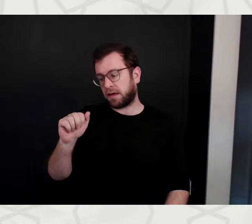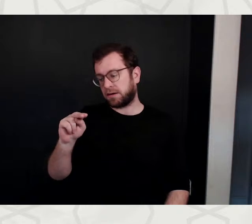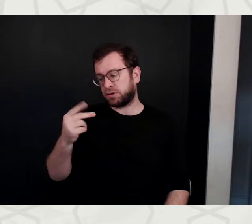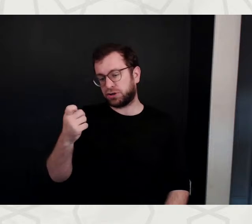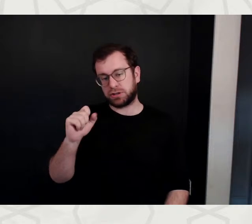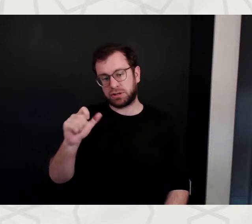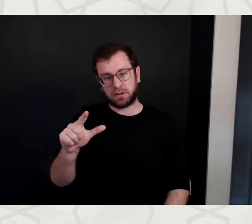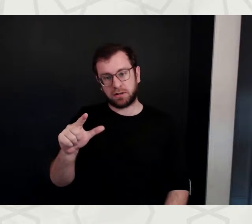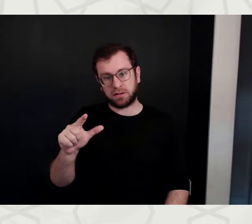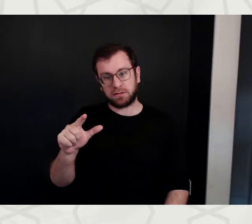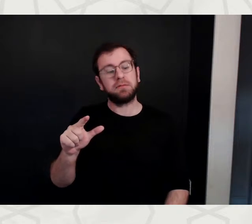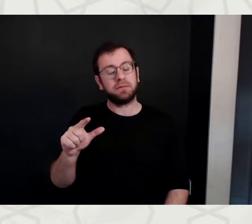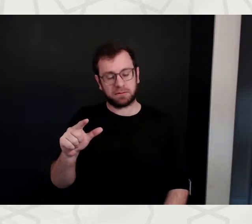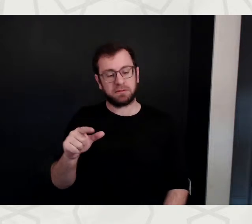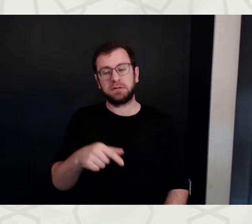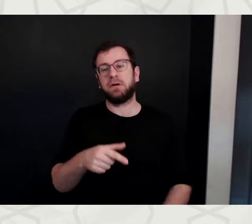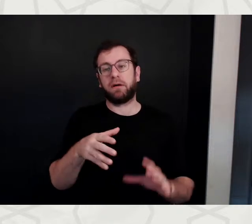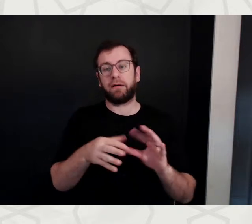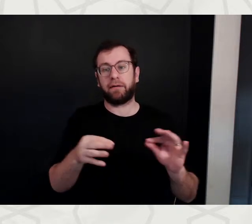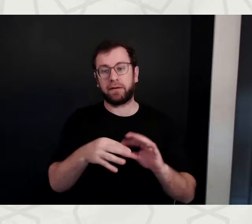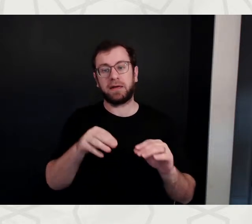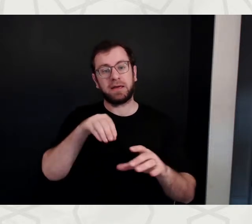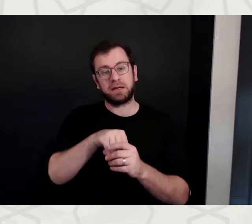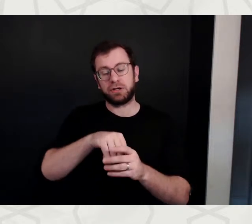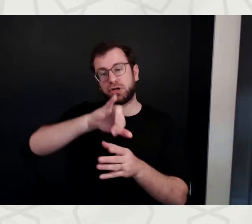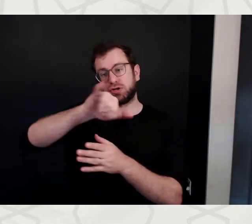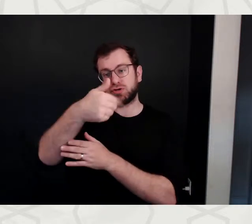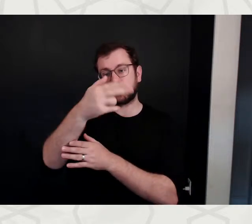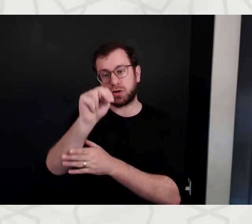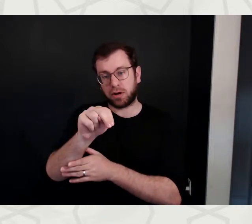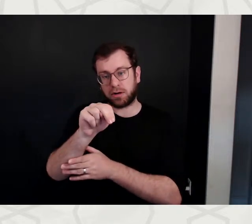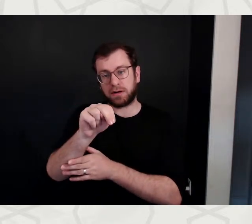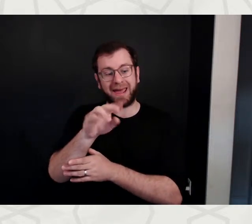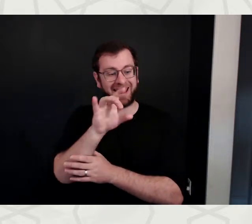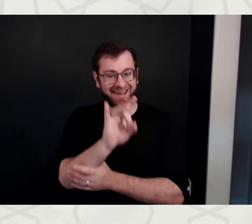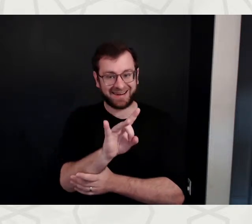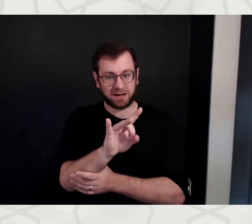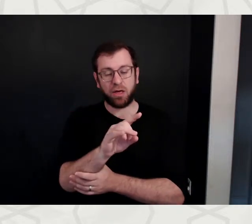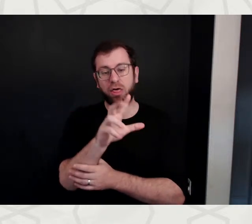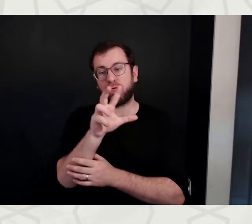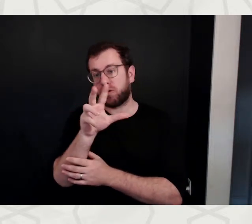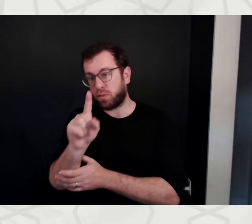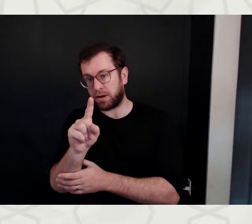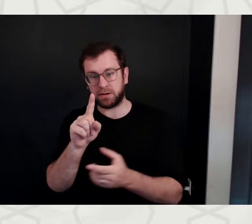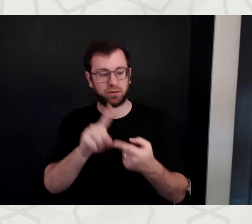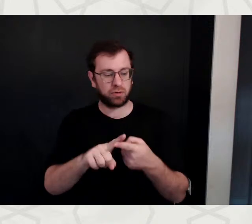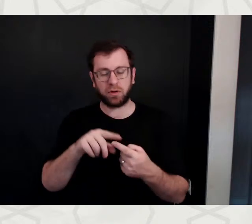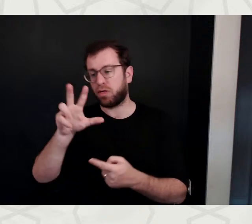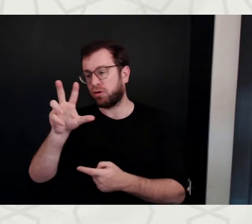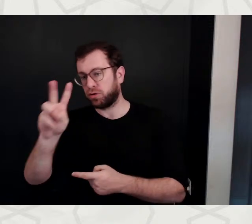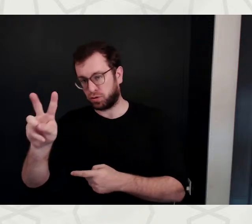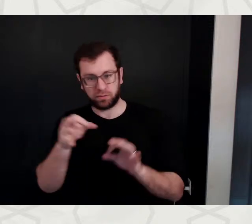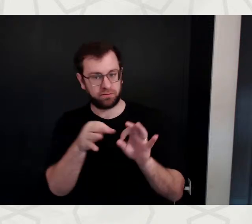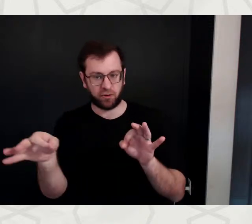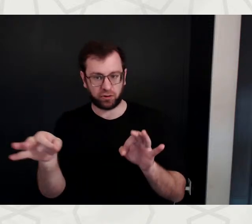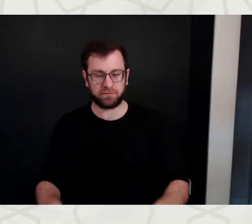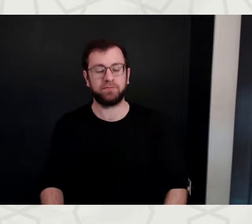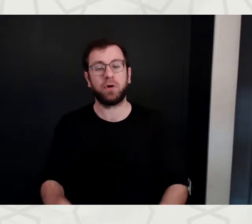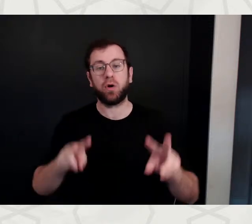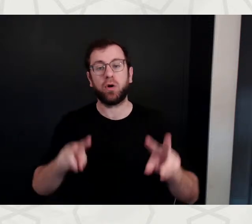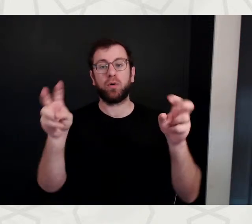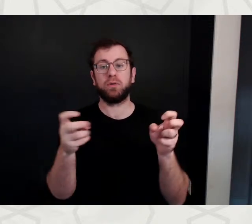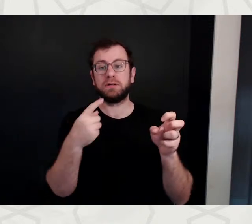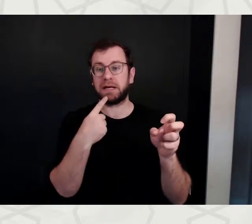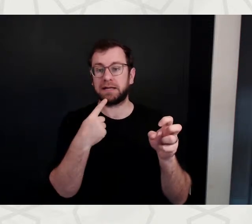reported to have said in John 8:31 to 32, and it is quoted as saying, to